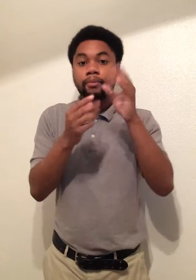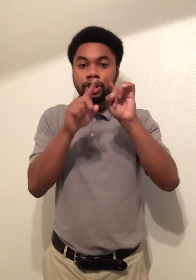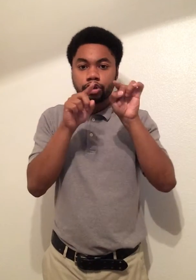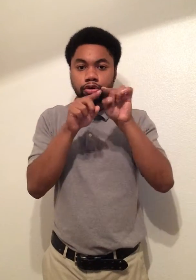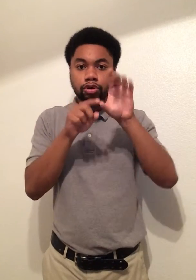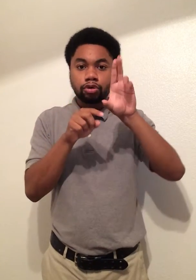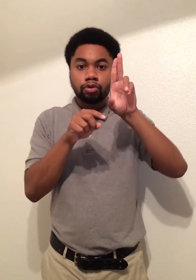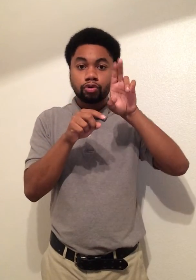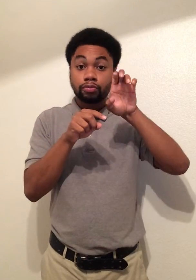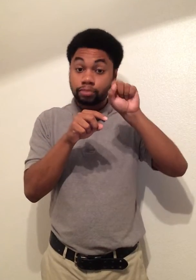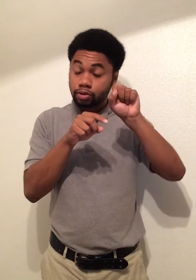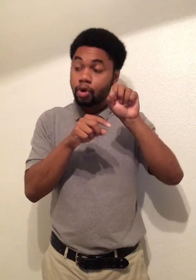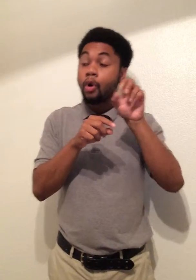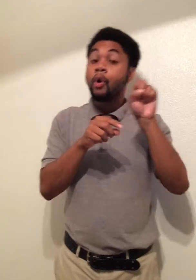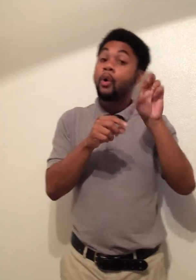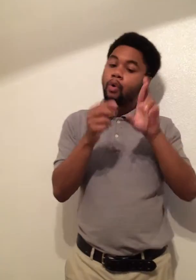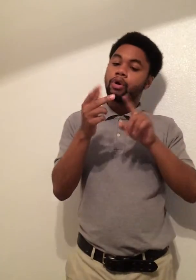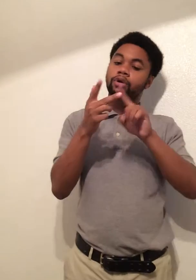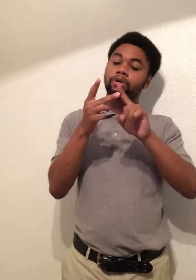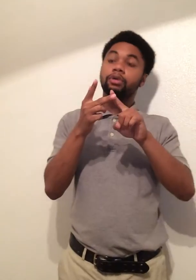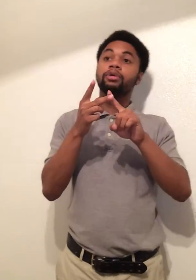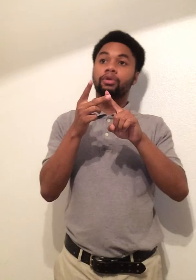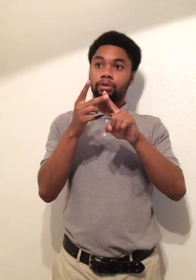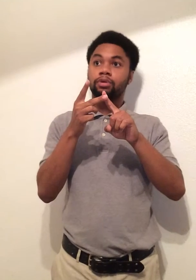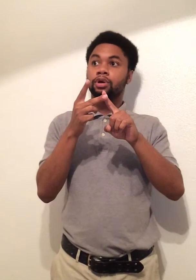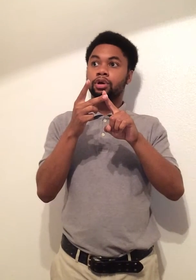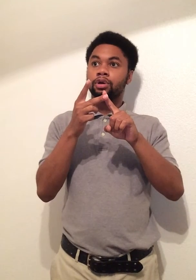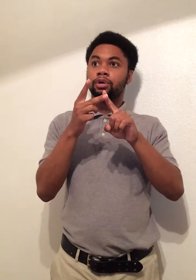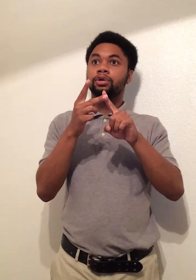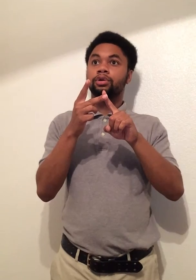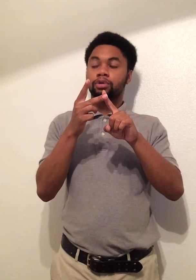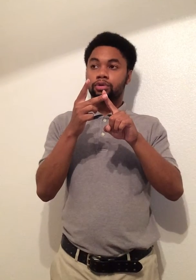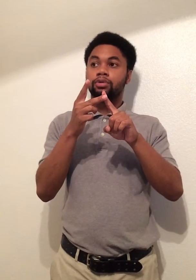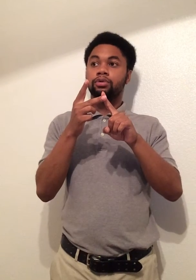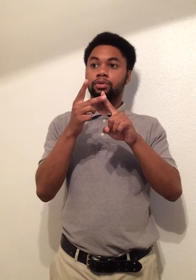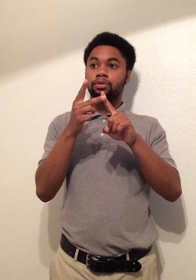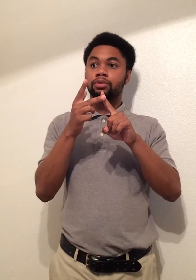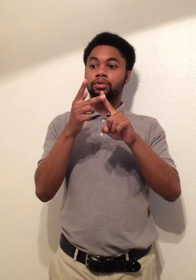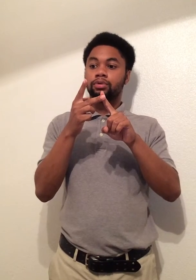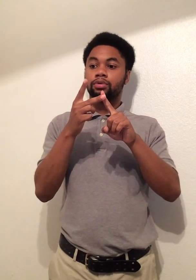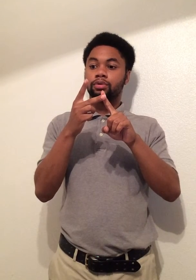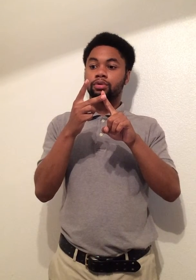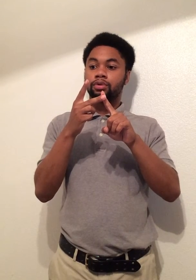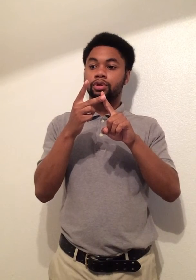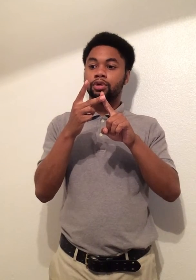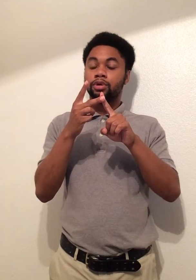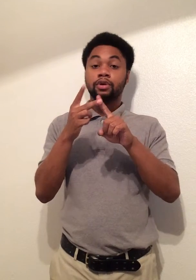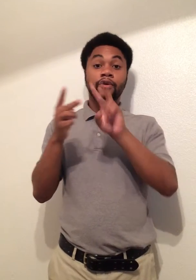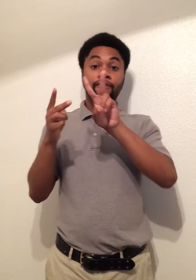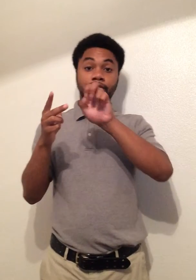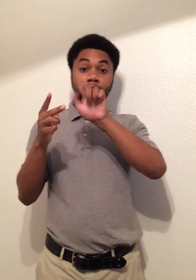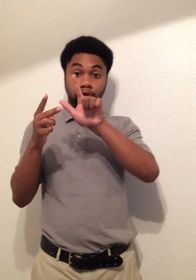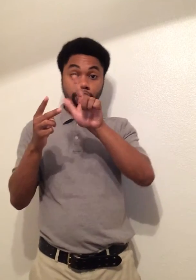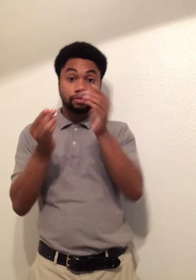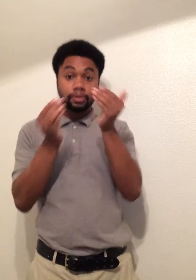can find volume how we've always found volume, which would be what, ladies and gentlemen? Length times width times